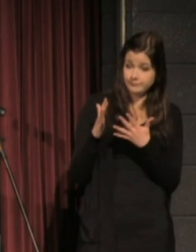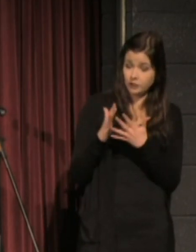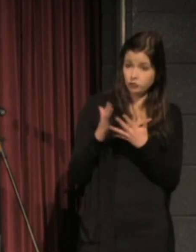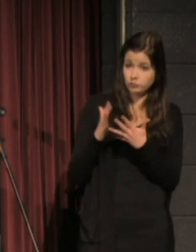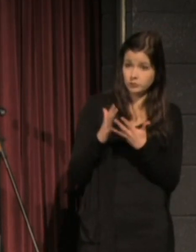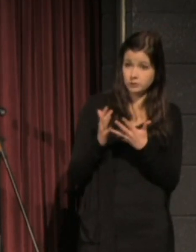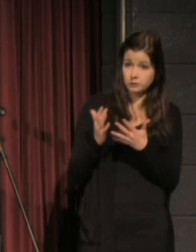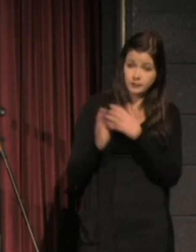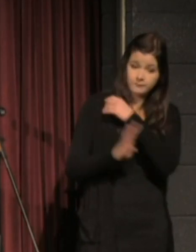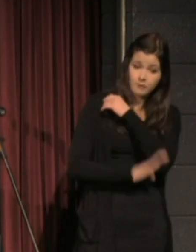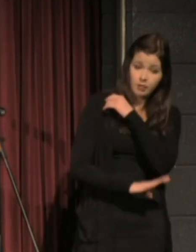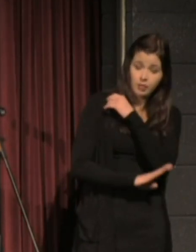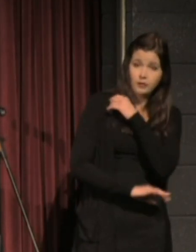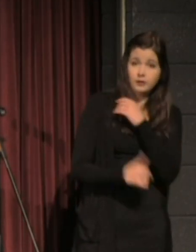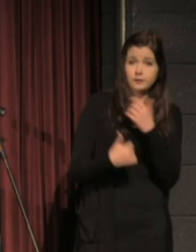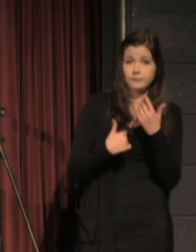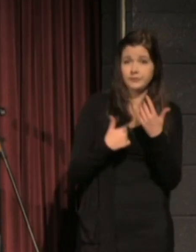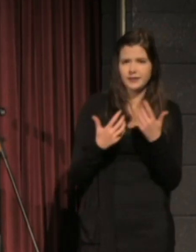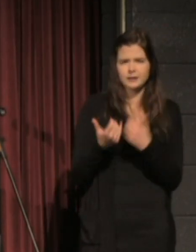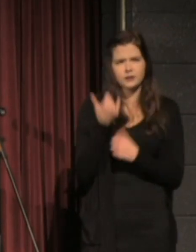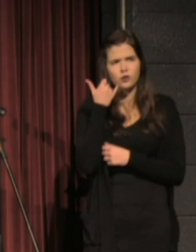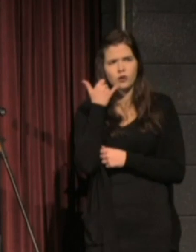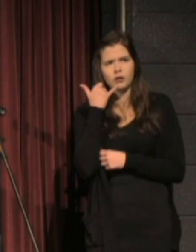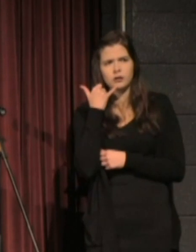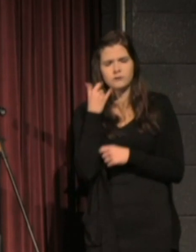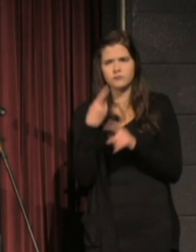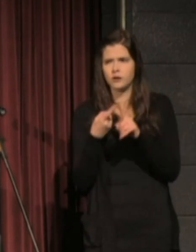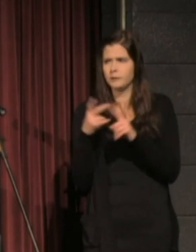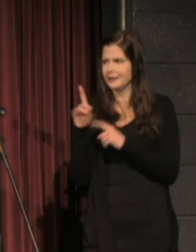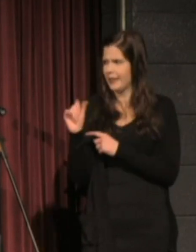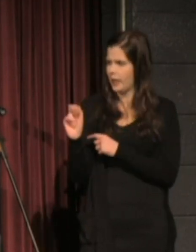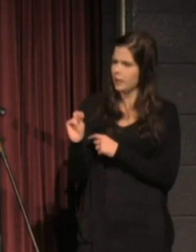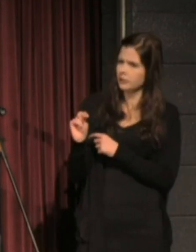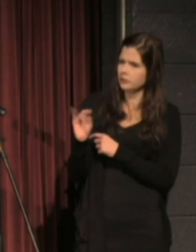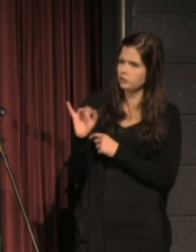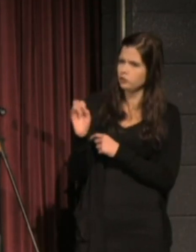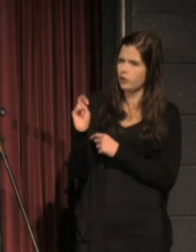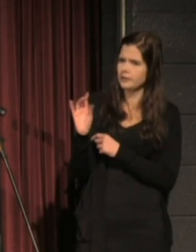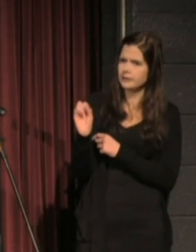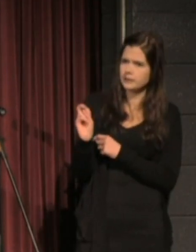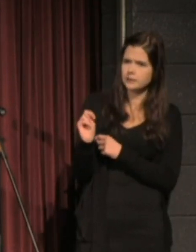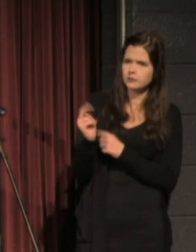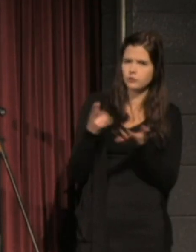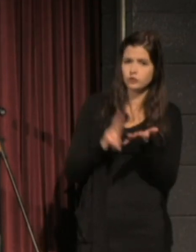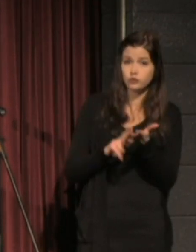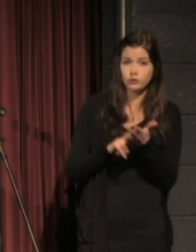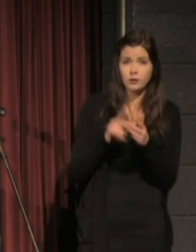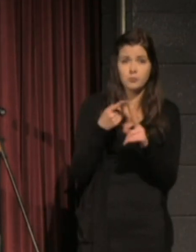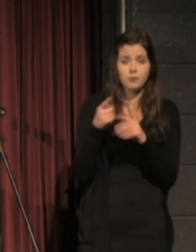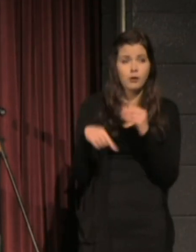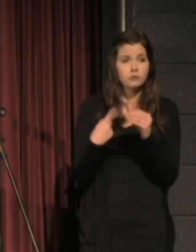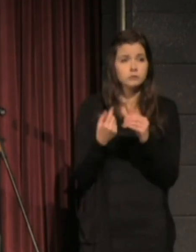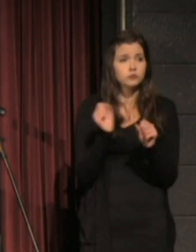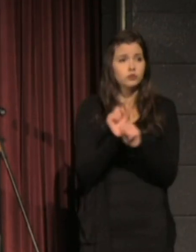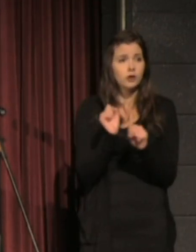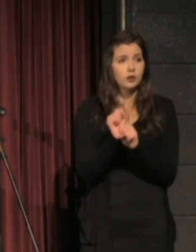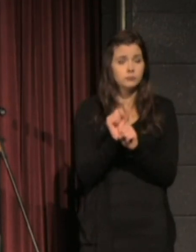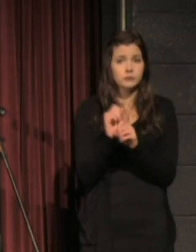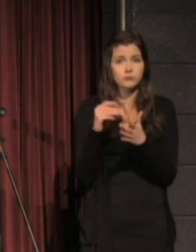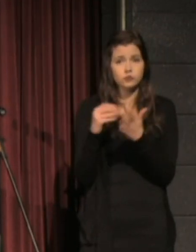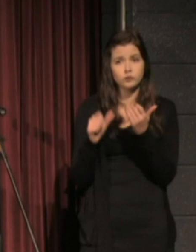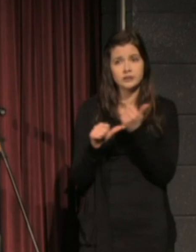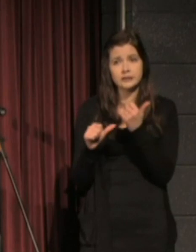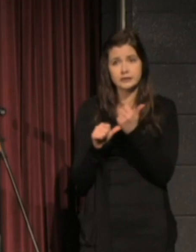fall. I received a telephone call from Dan Johnson, the registrar, about a job opportunity as a student assistant